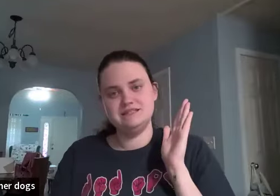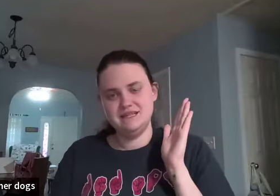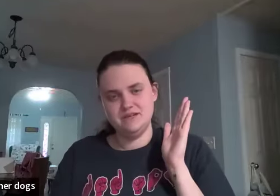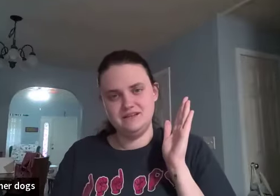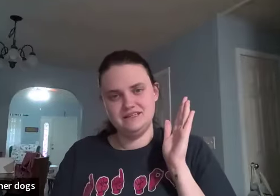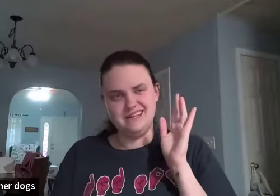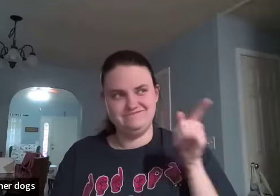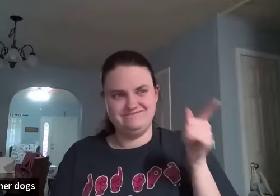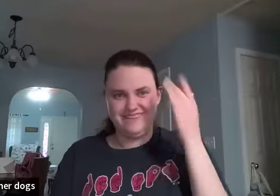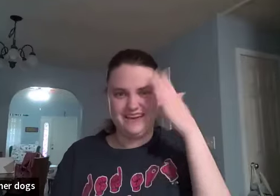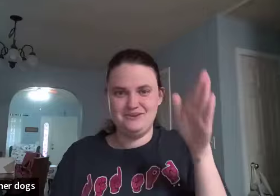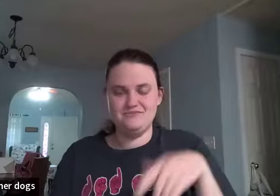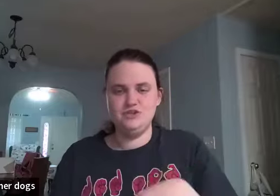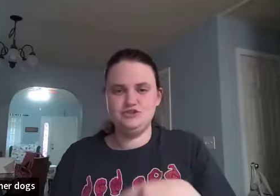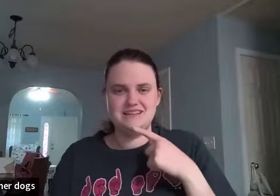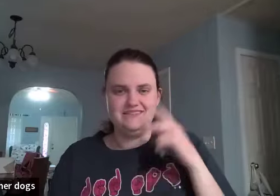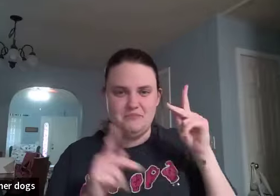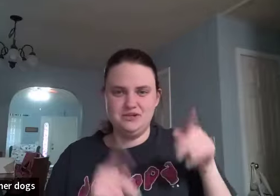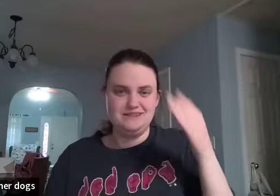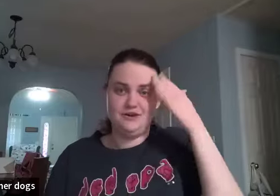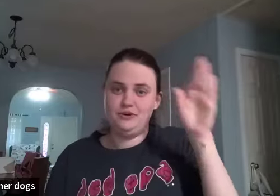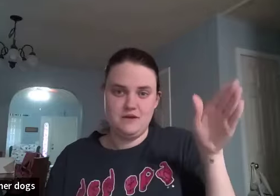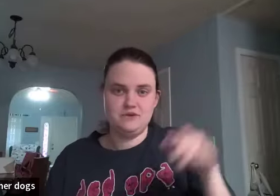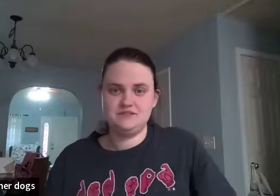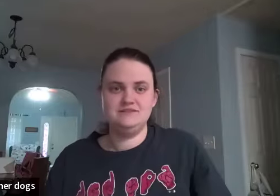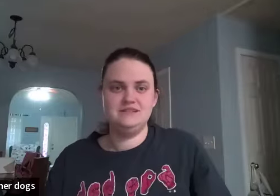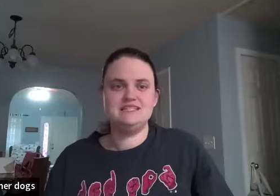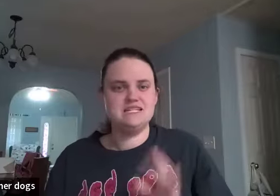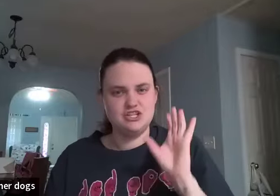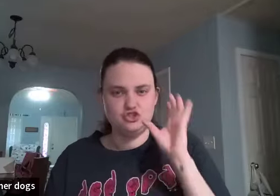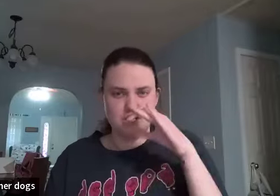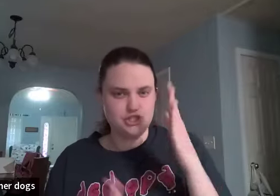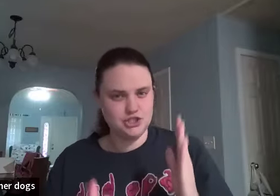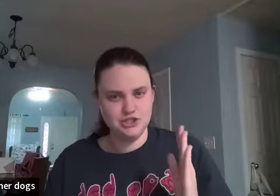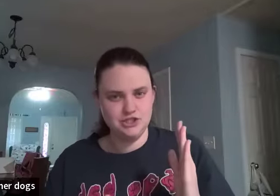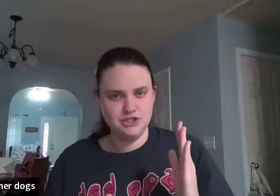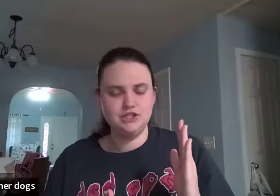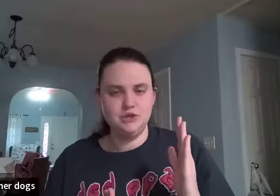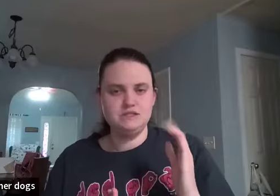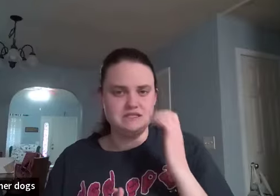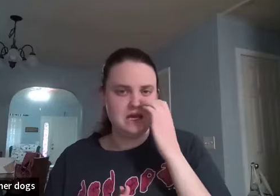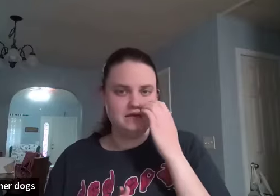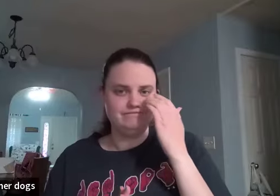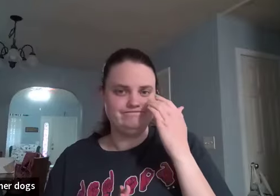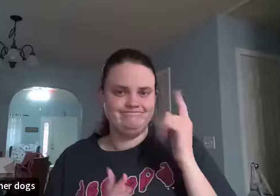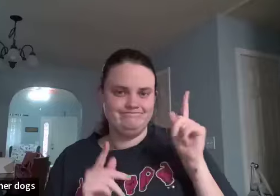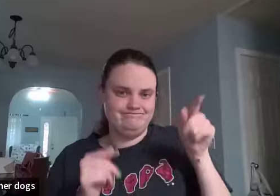is typically is like, I don't know. You just say like that person, I don't know that person. Instead of saying stranger, you would say